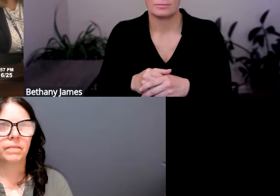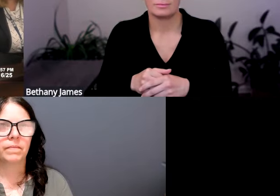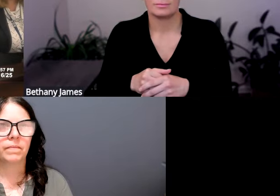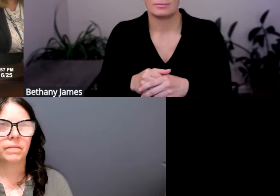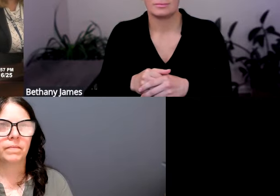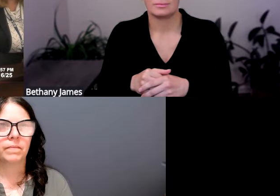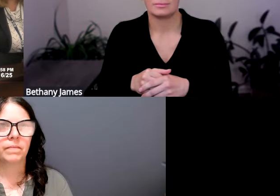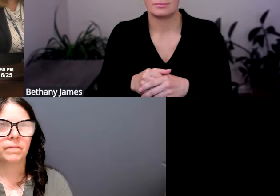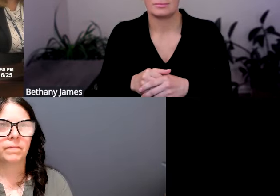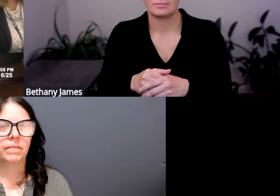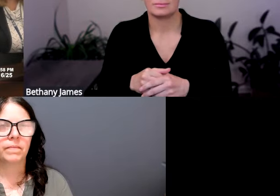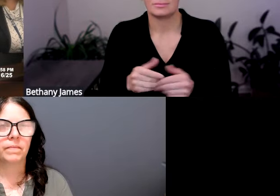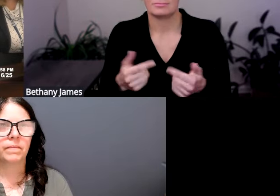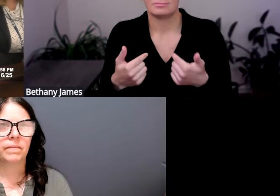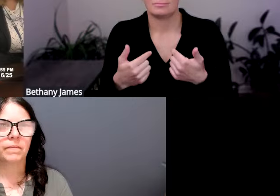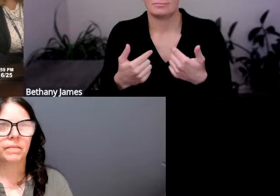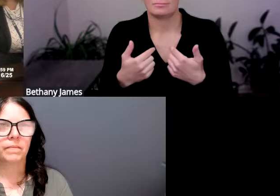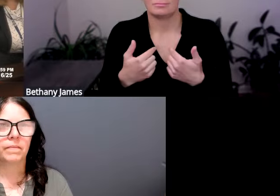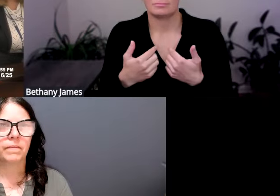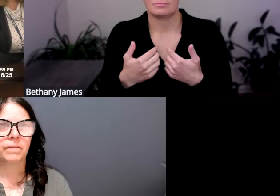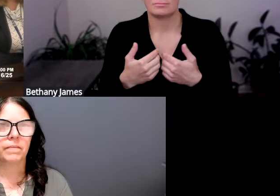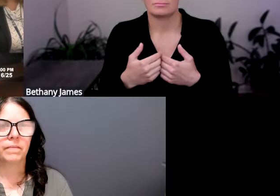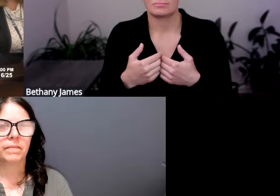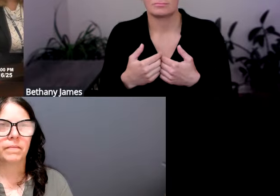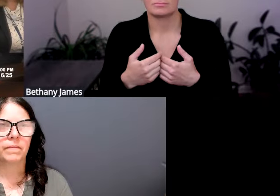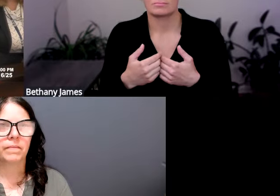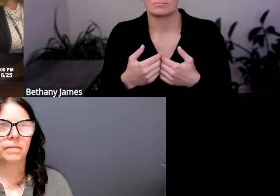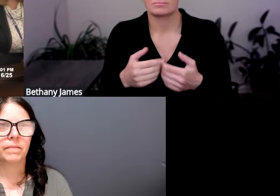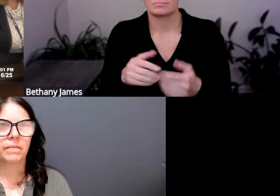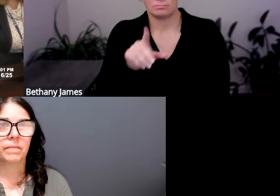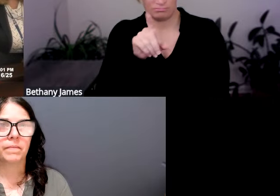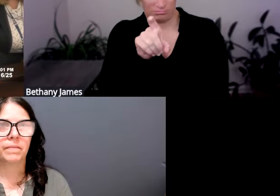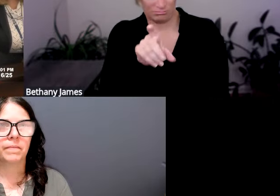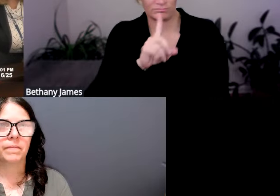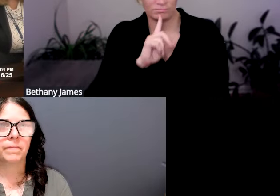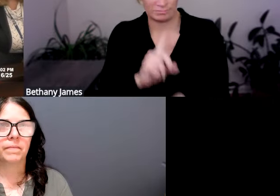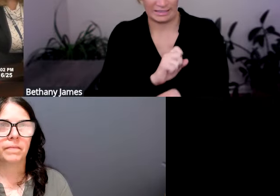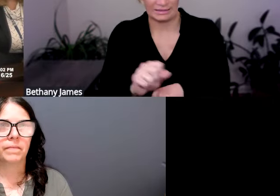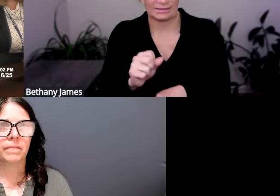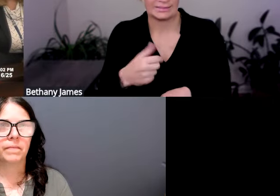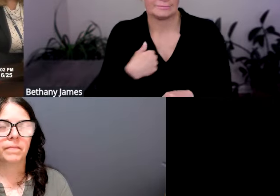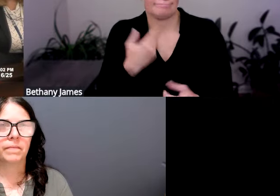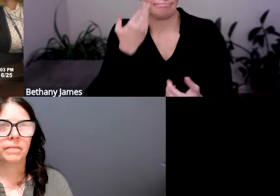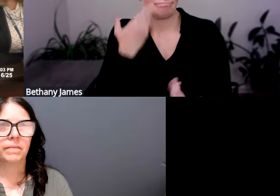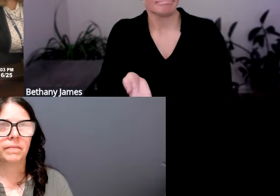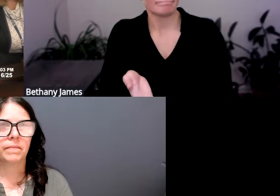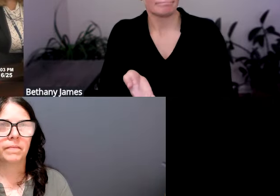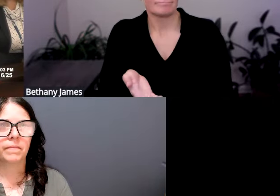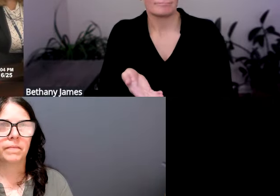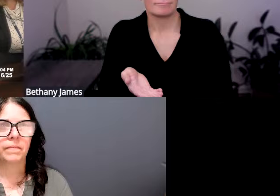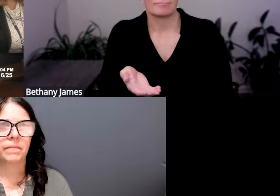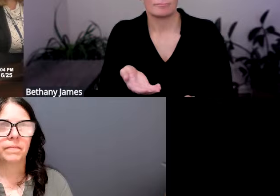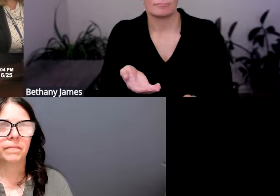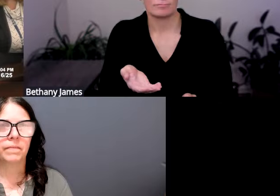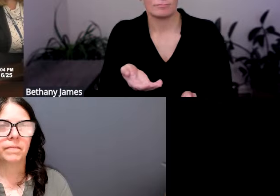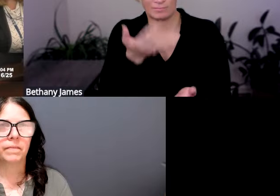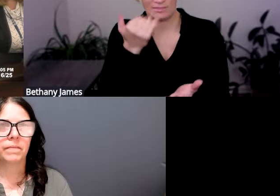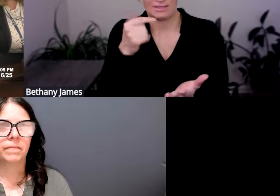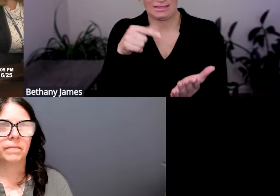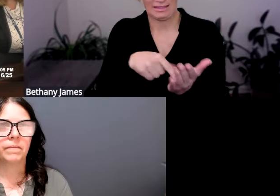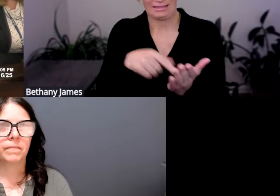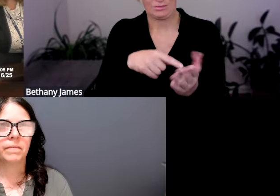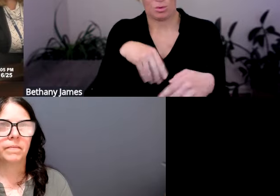hesitation is I don't know what will happen. Like, I don't know and only because the specific text of this